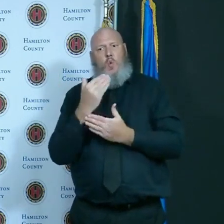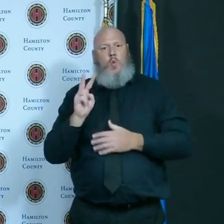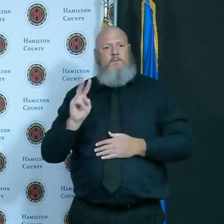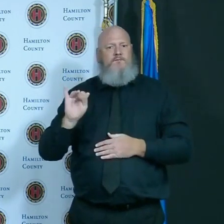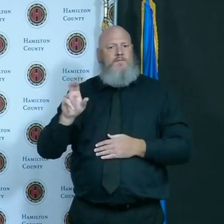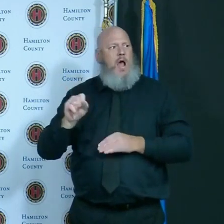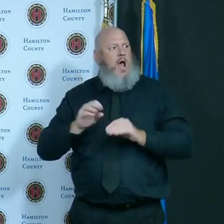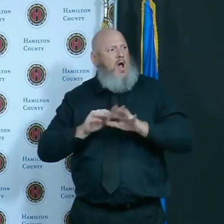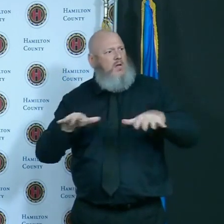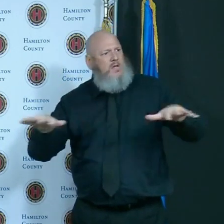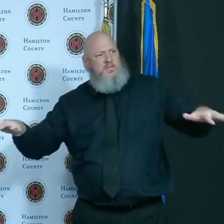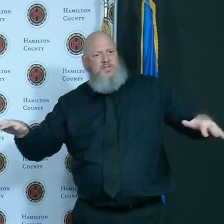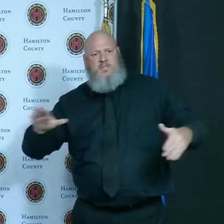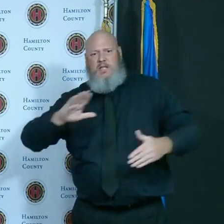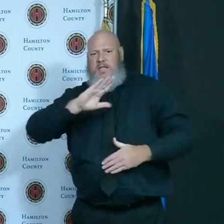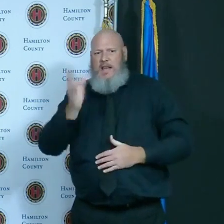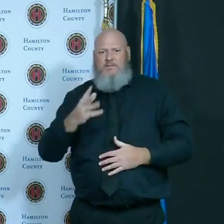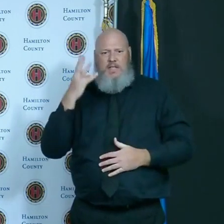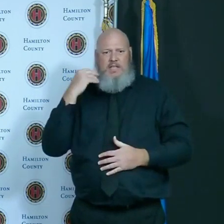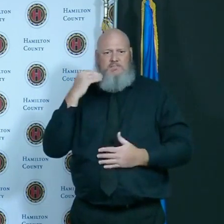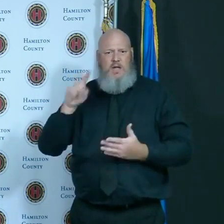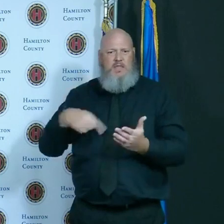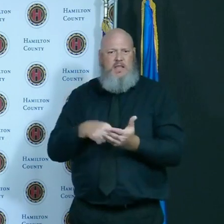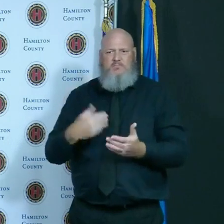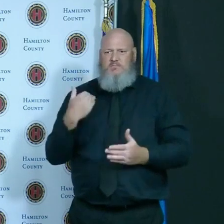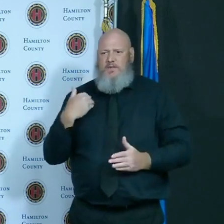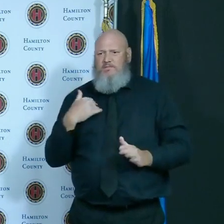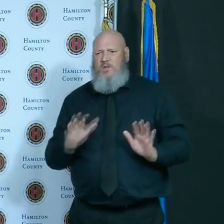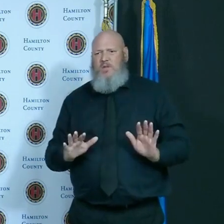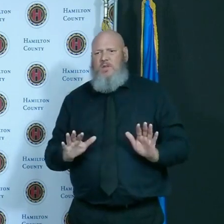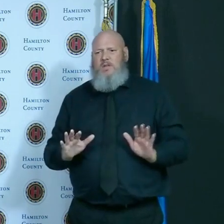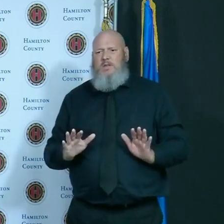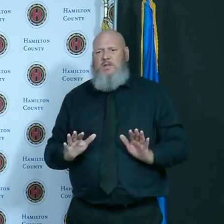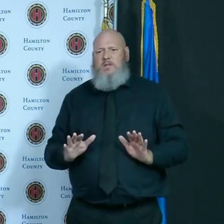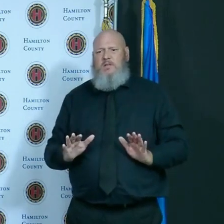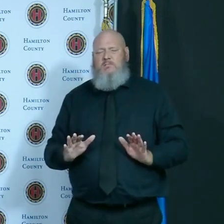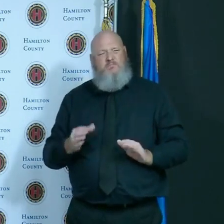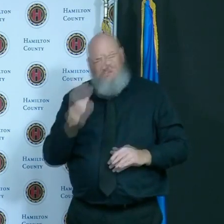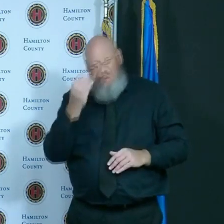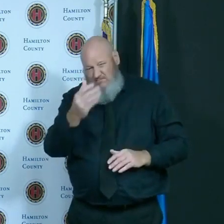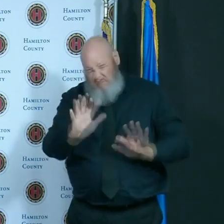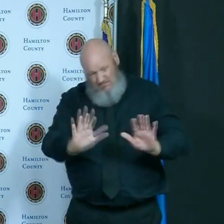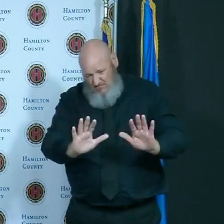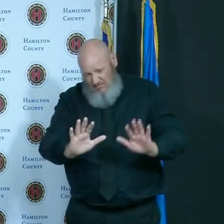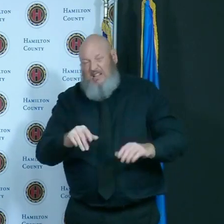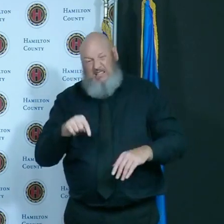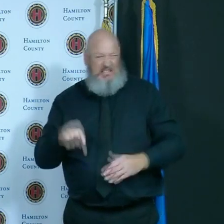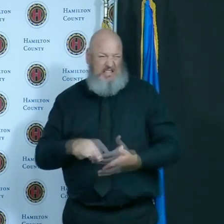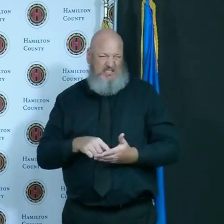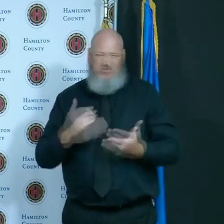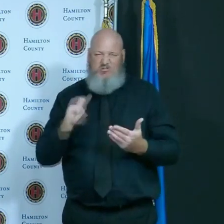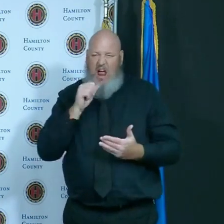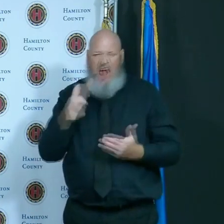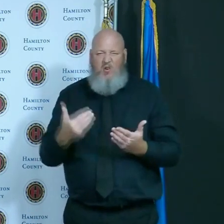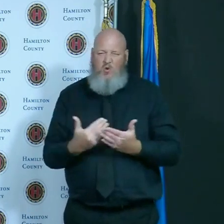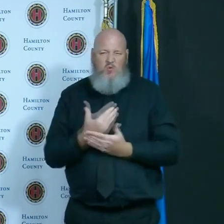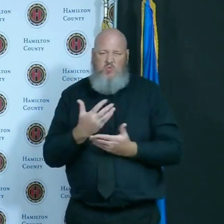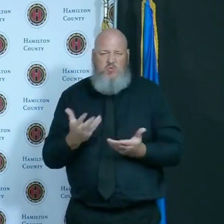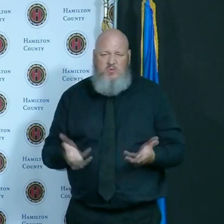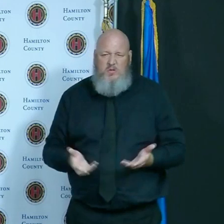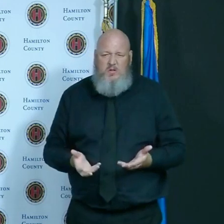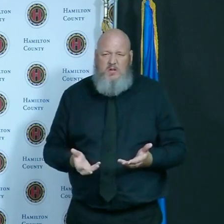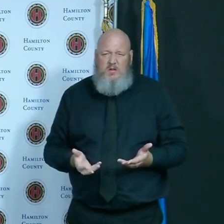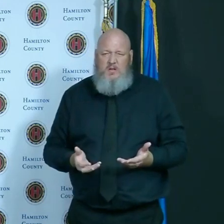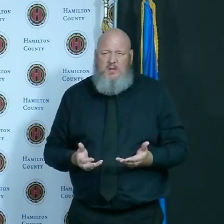Well, I dare to disagree, because it depends upon who you are. When